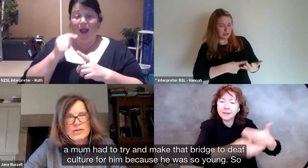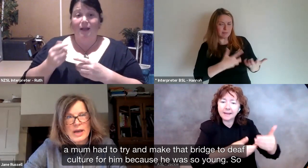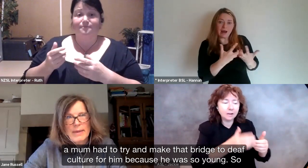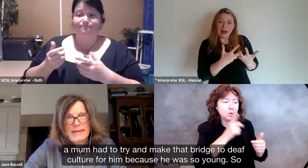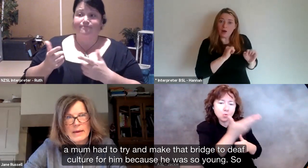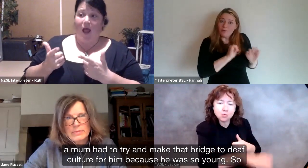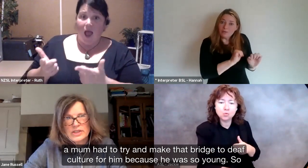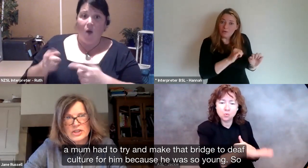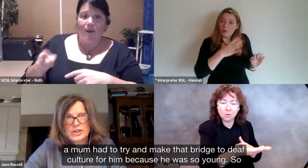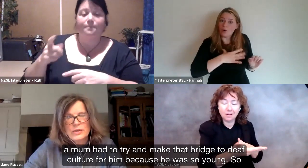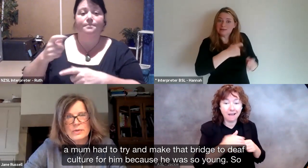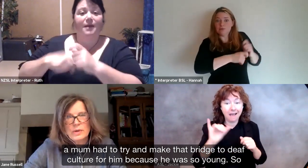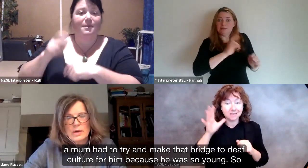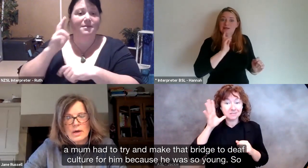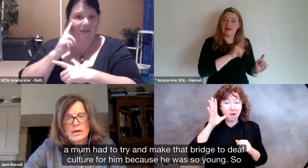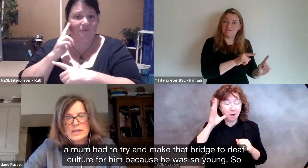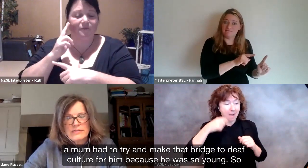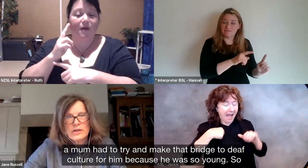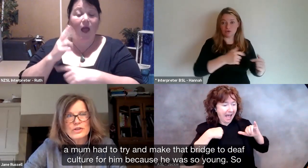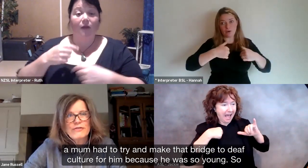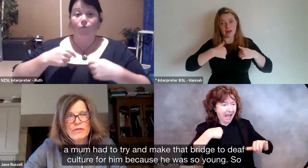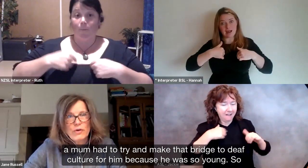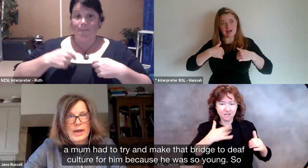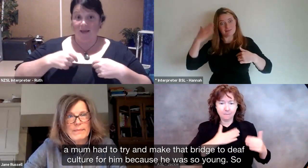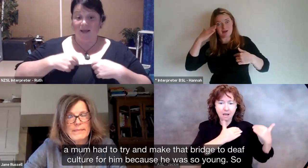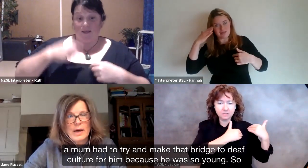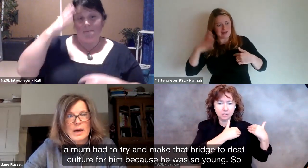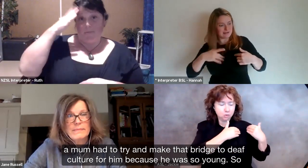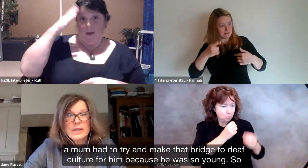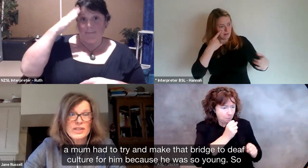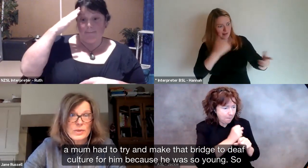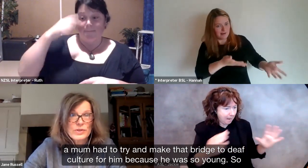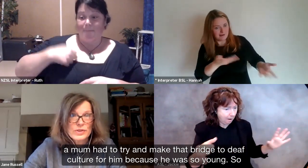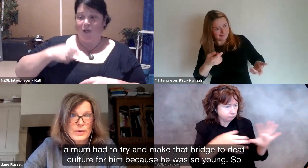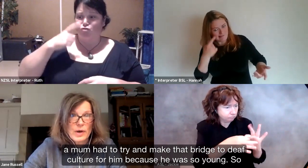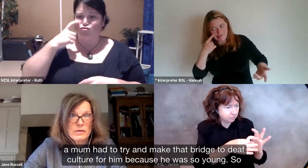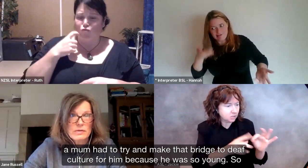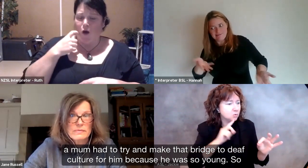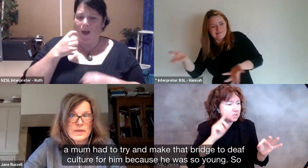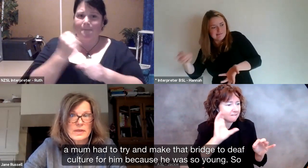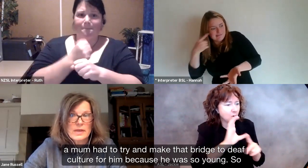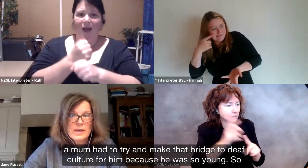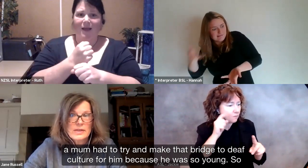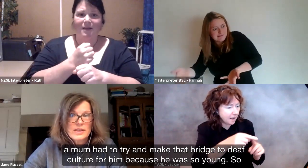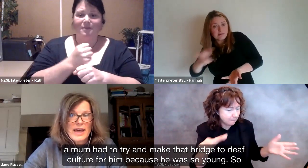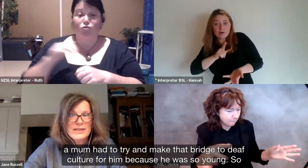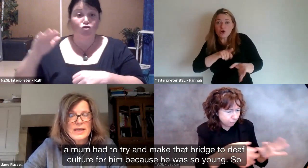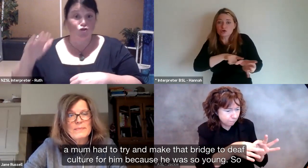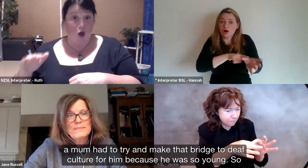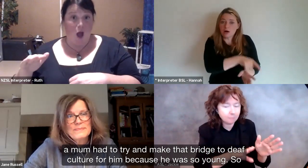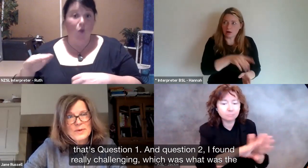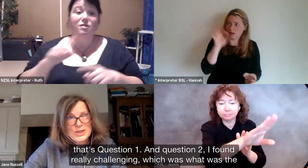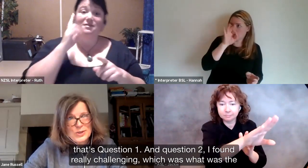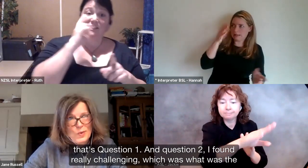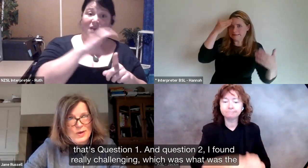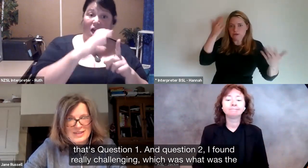had to try and make that bridge to deaf culture for him, because he was so young. So that's